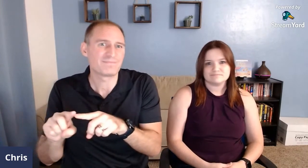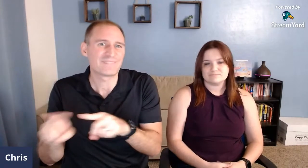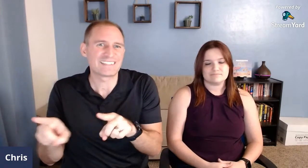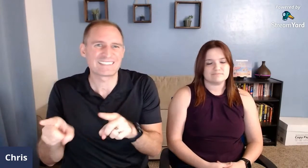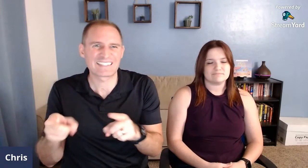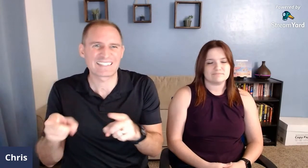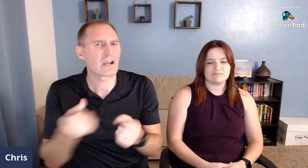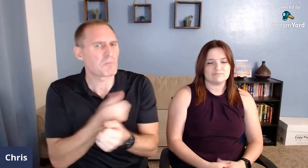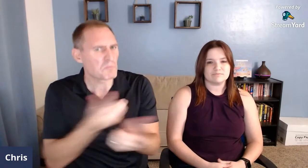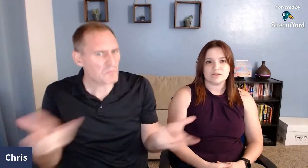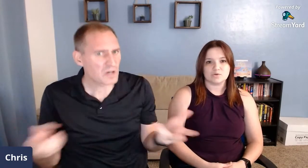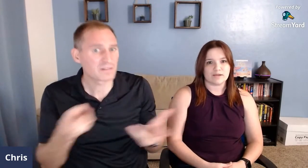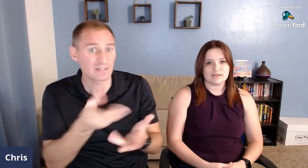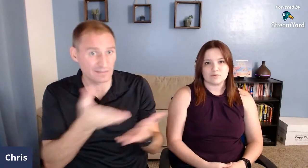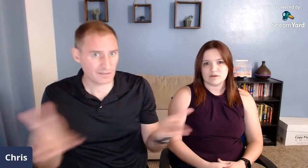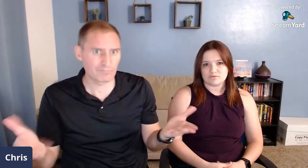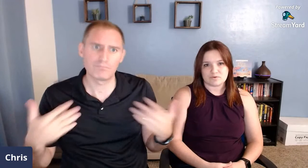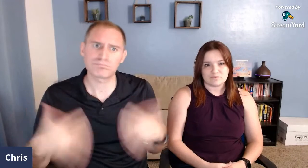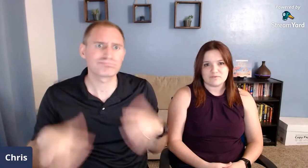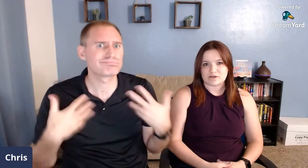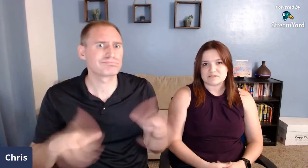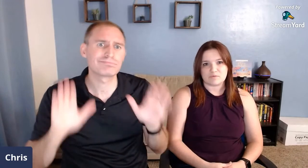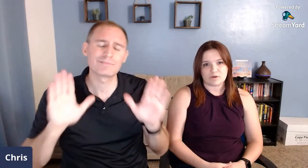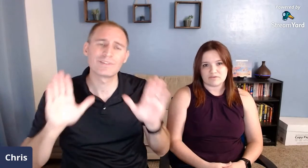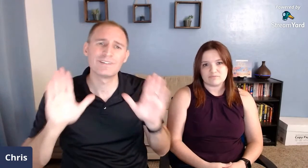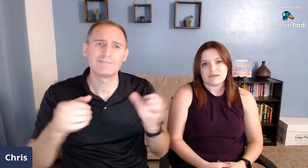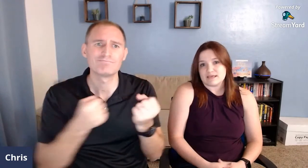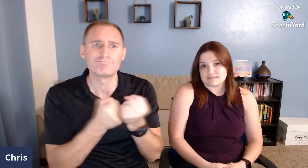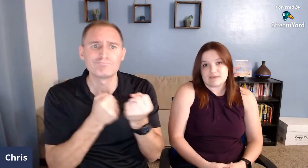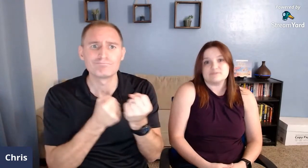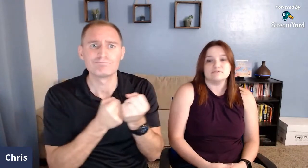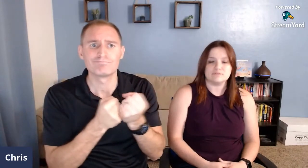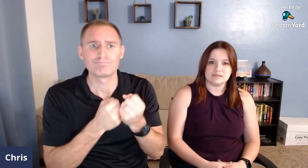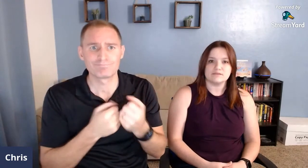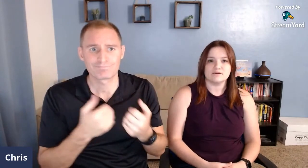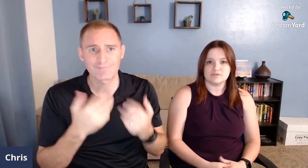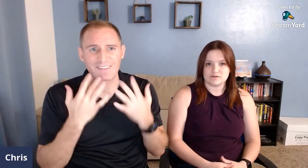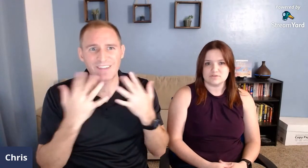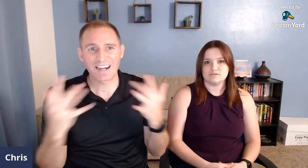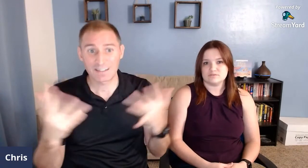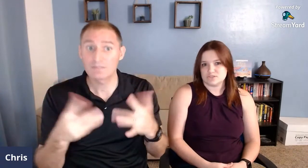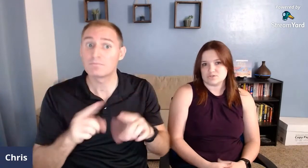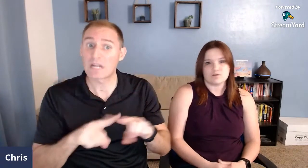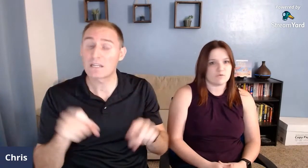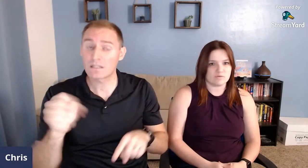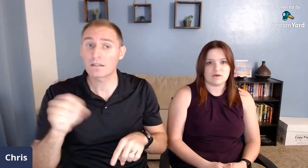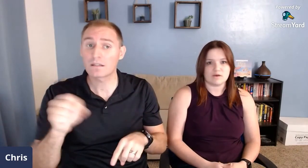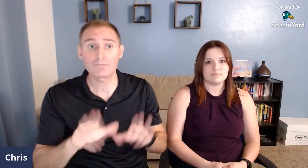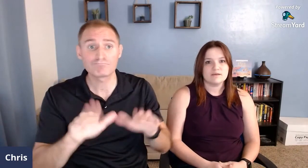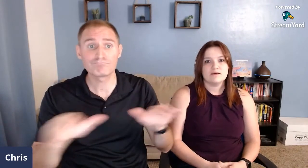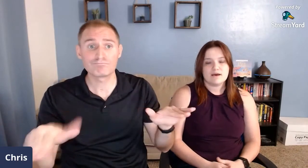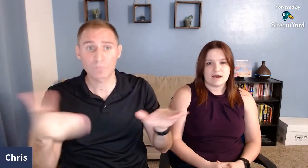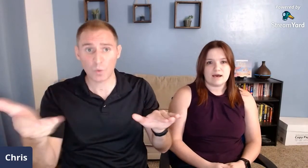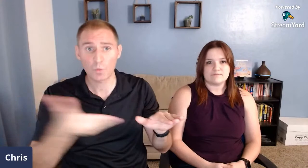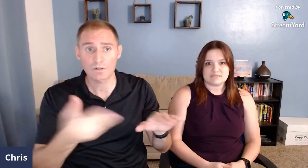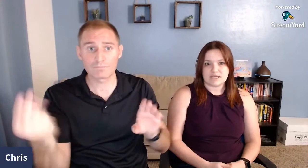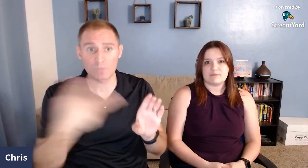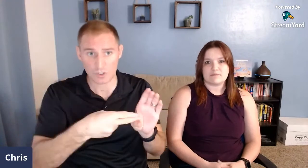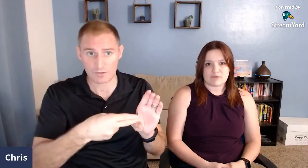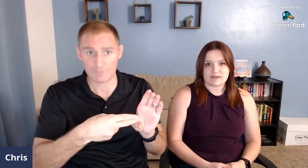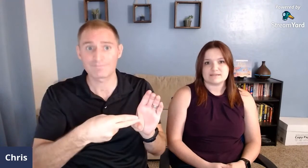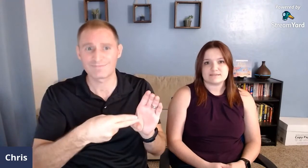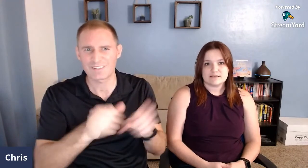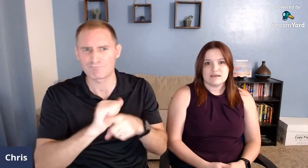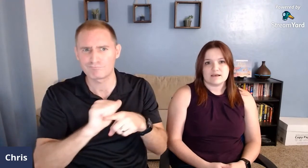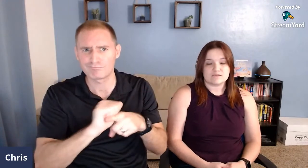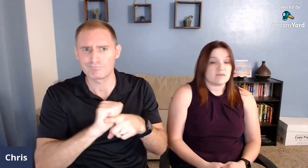here, they're great. They're wonderful, very supportive. But yes, absolutely, you know, your children are more than welcome to come in